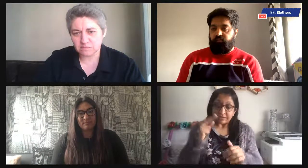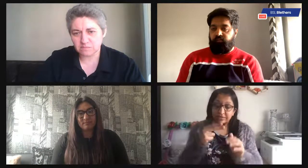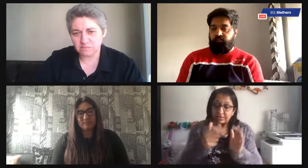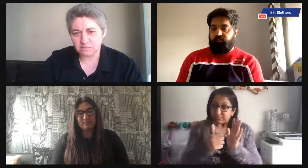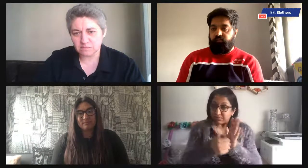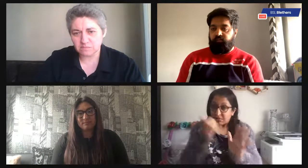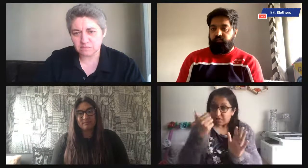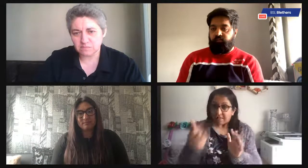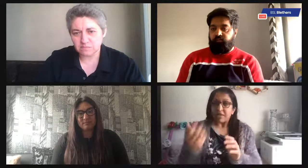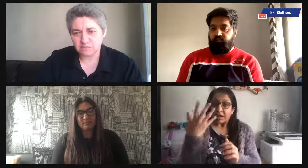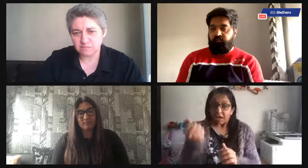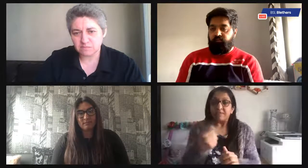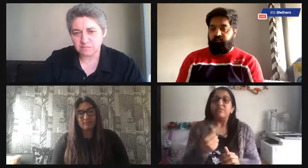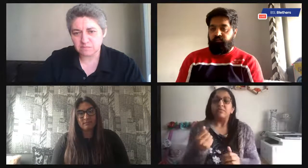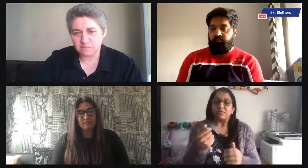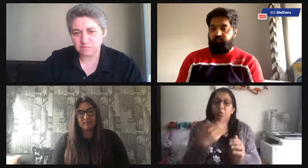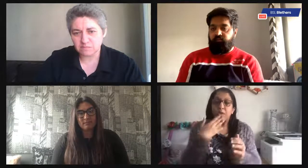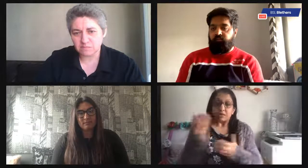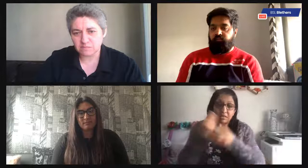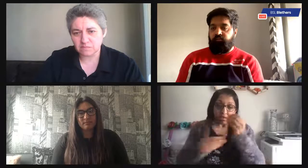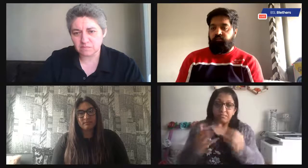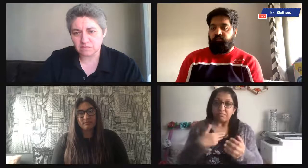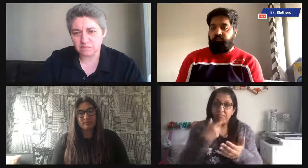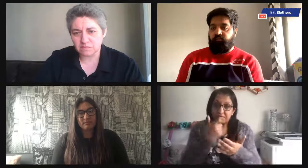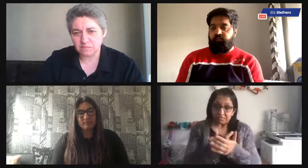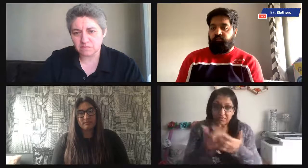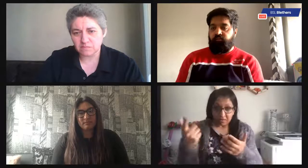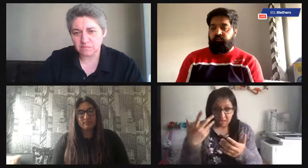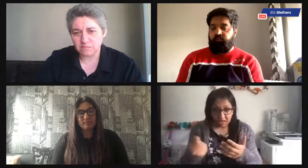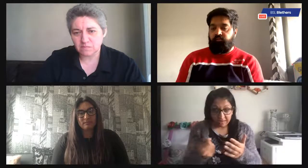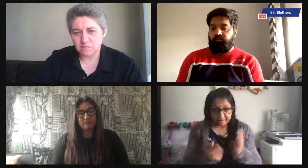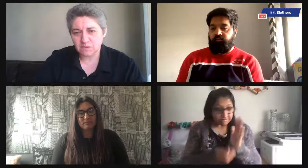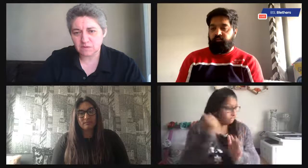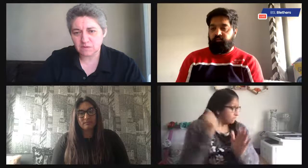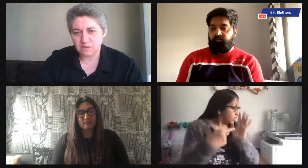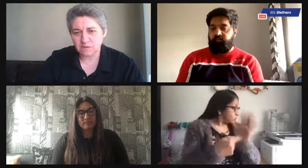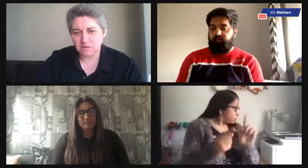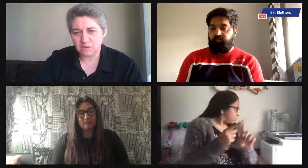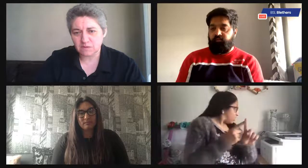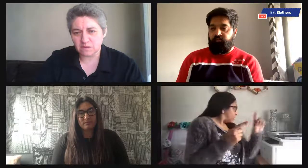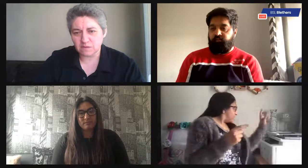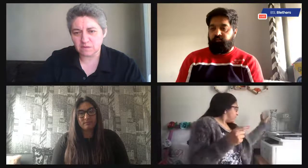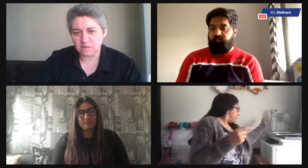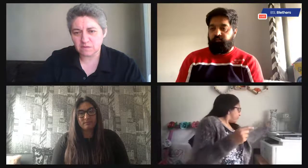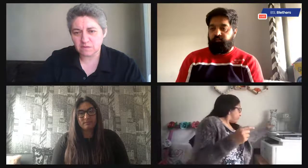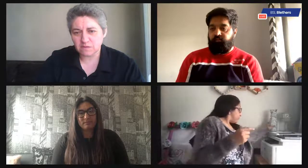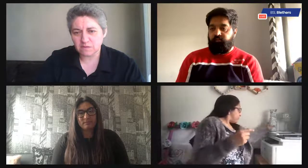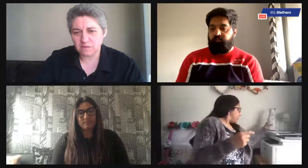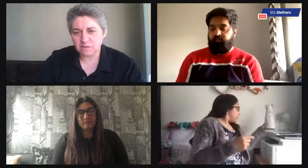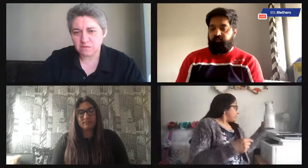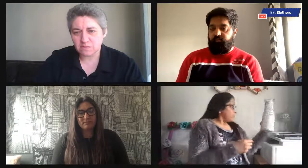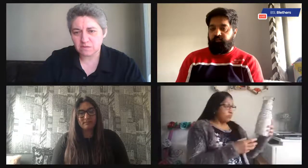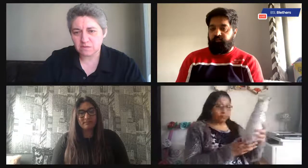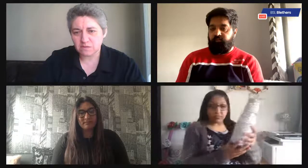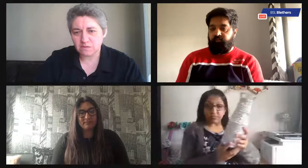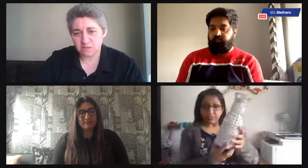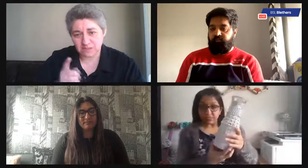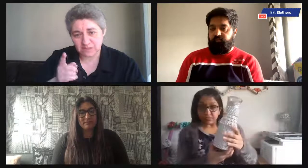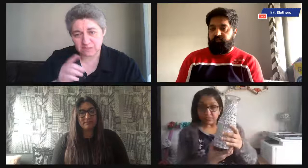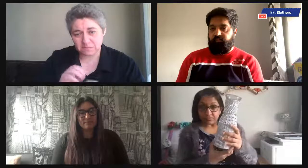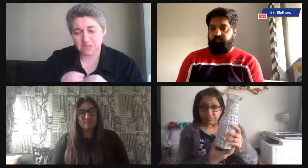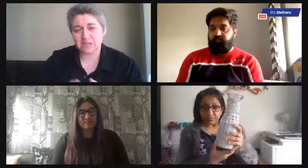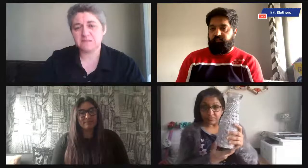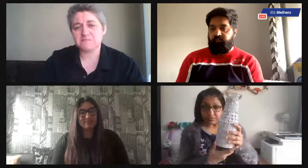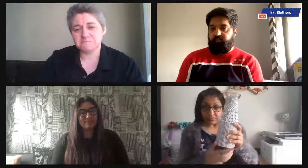communication was really poor at that time, but our skills have improved. And honestly, you need to see, I mean, she was doing things